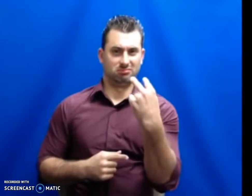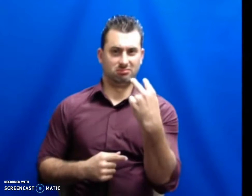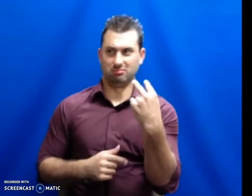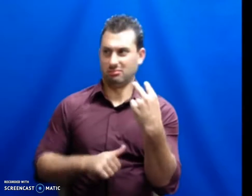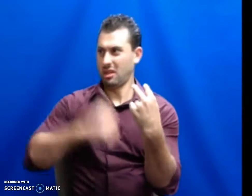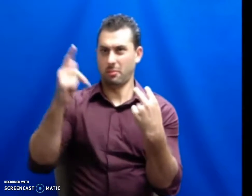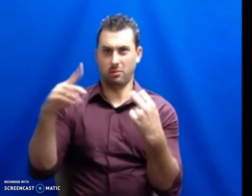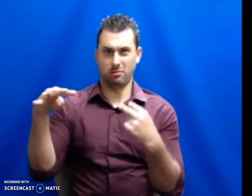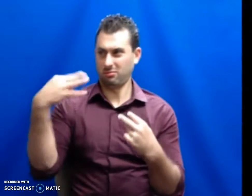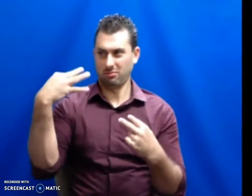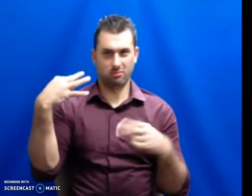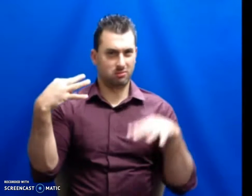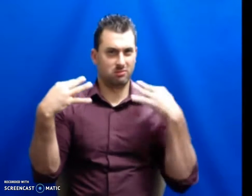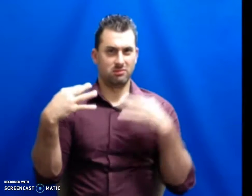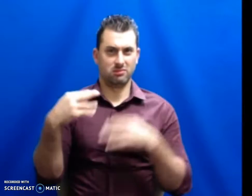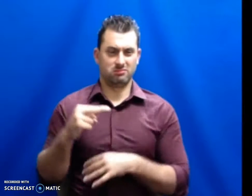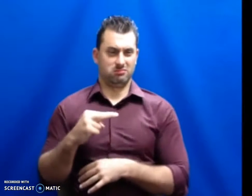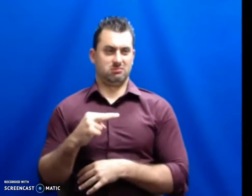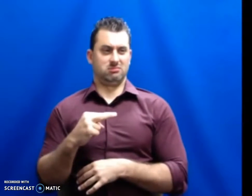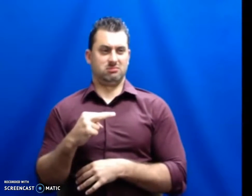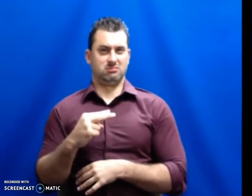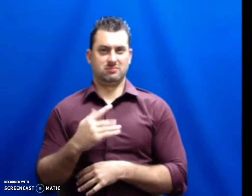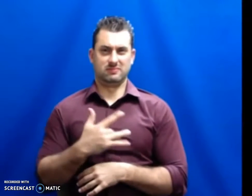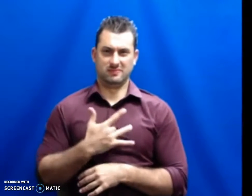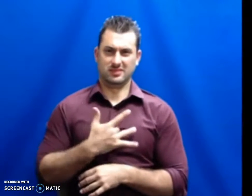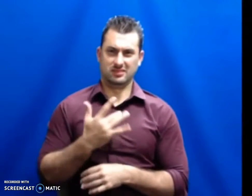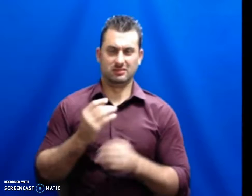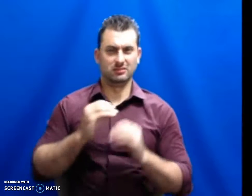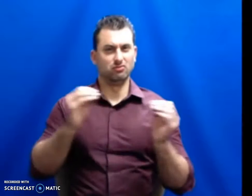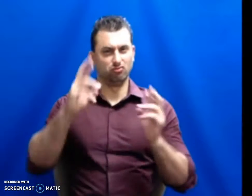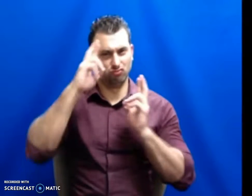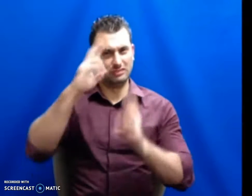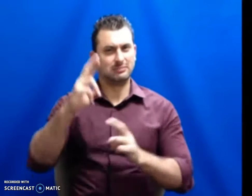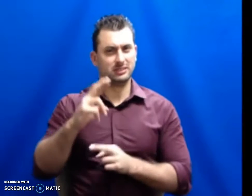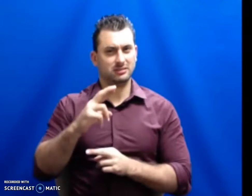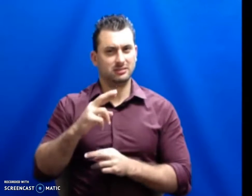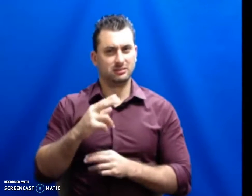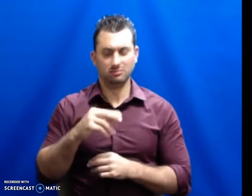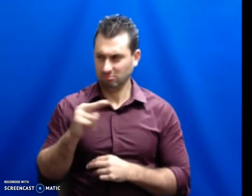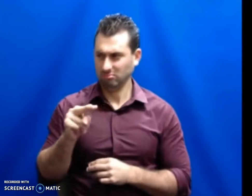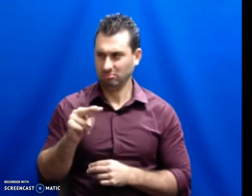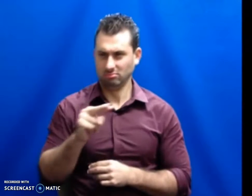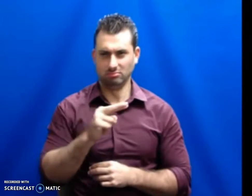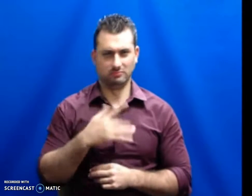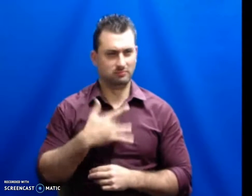and he's getting all of these stares. Everyone's looking at him. He really feels like there's no reason for them